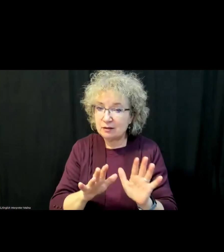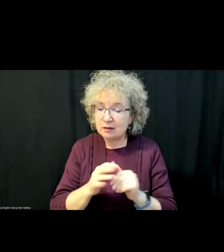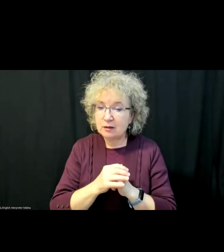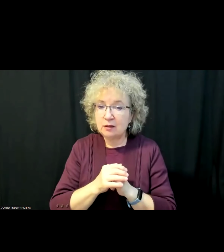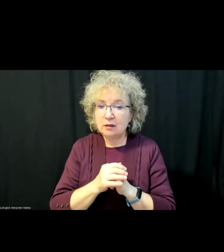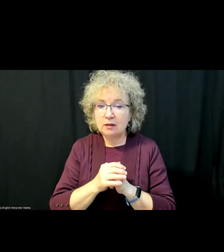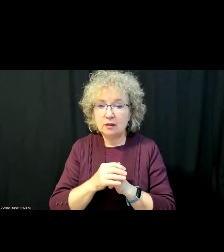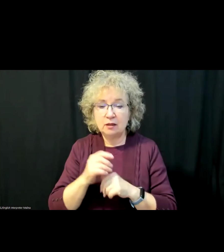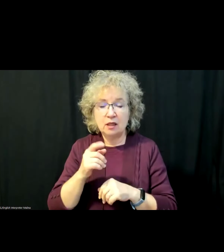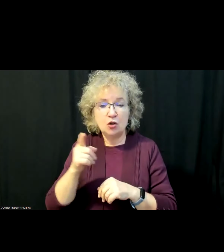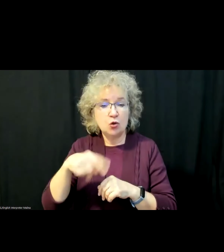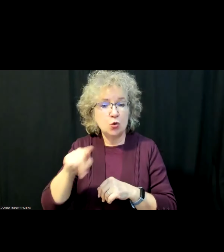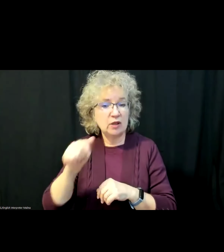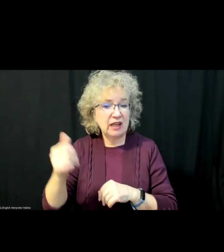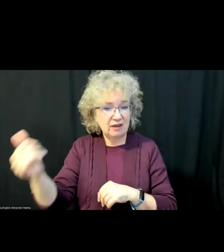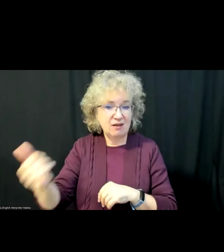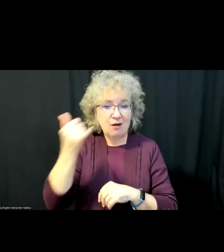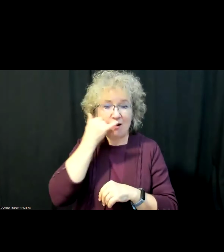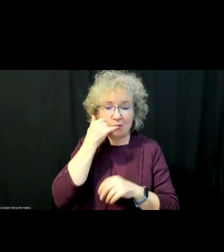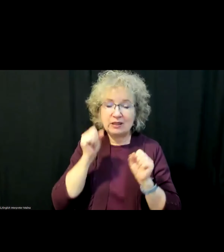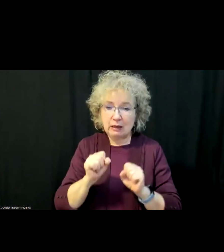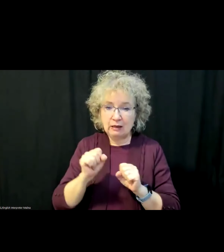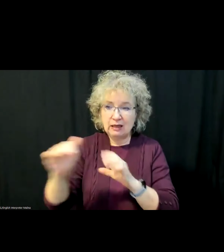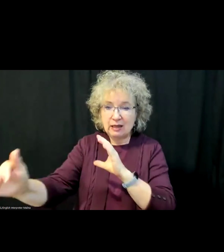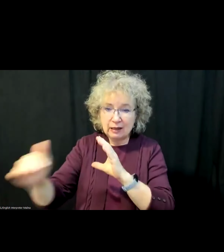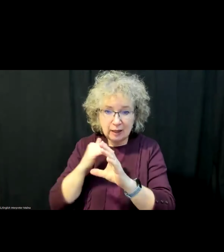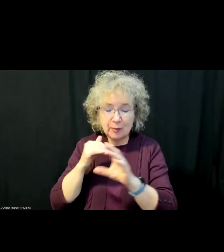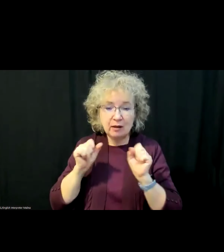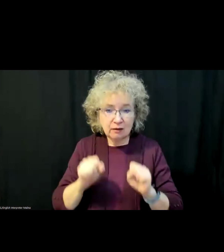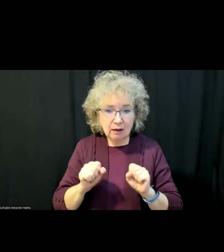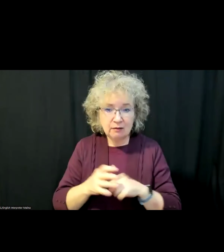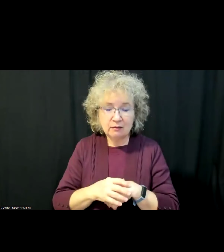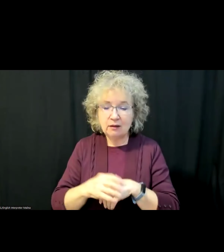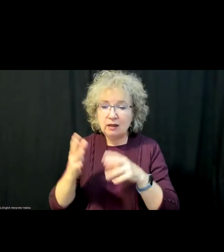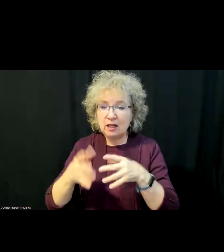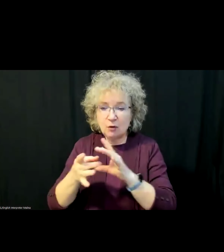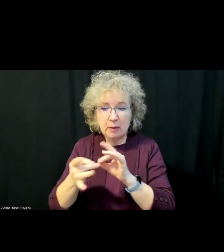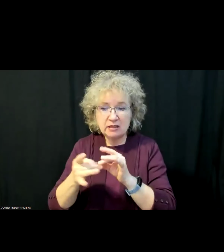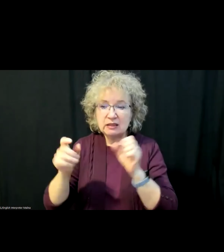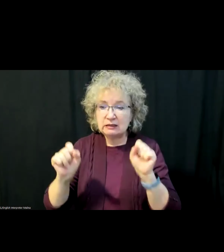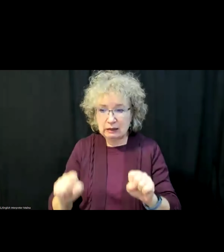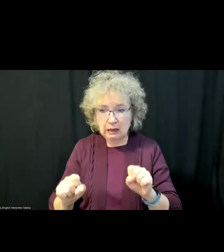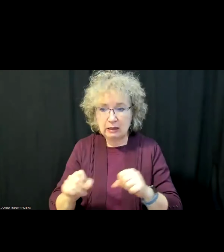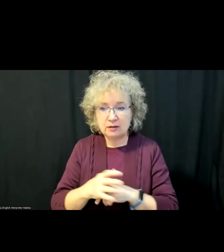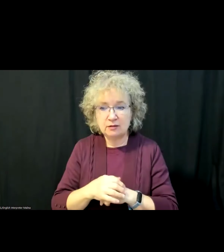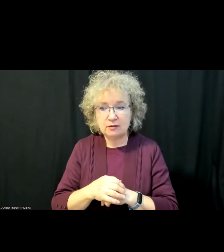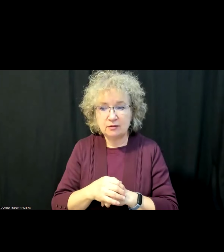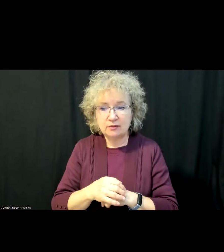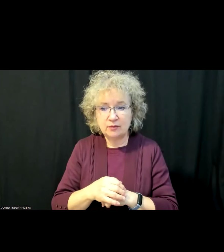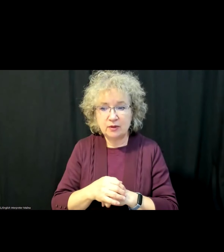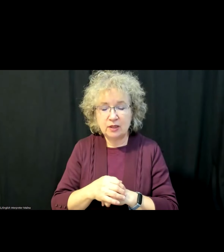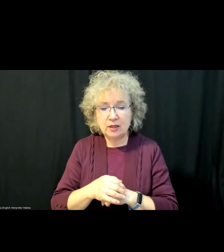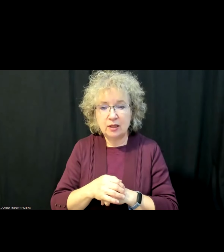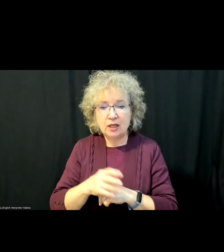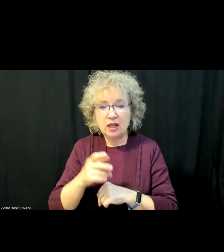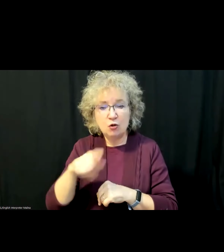end of a phone, at the other end of an email, at the other end of a message. For anybody who thinks I can help in any way,